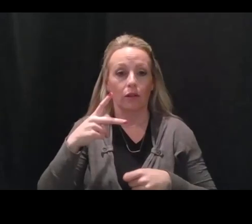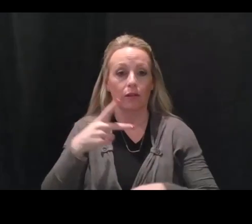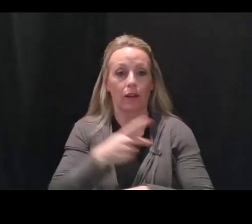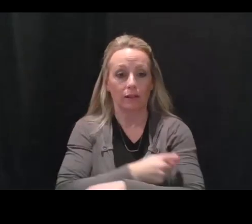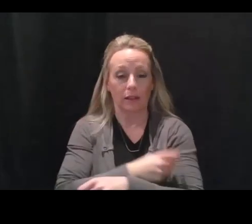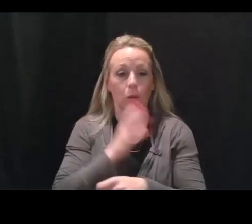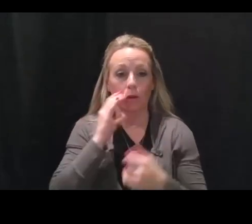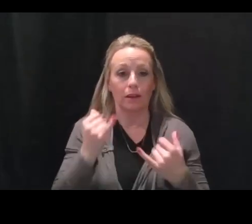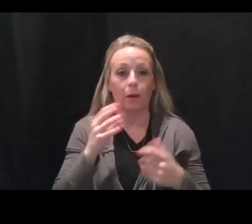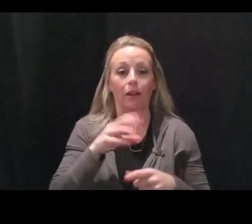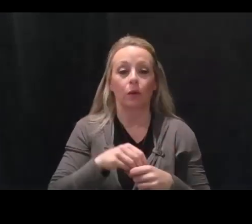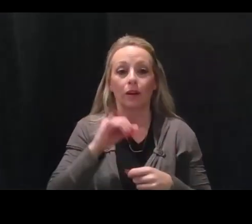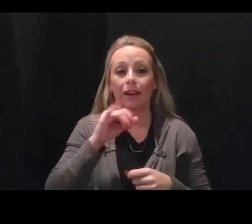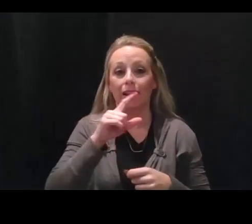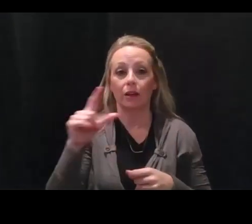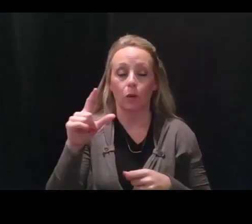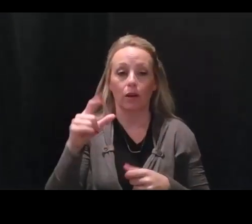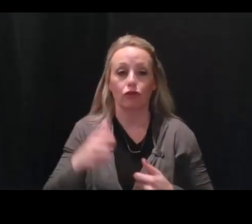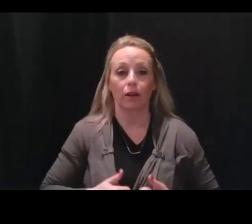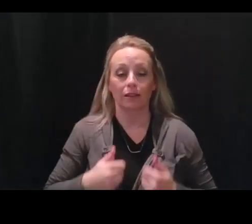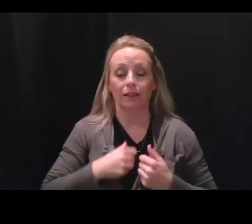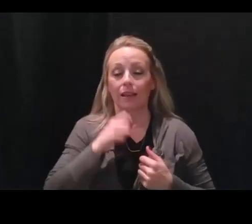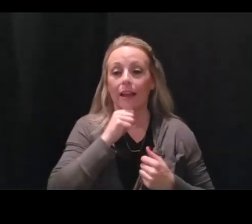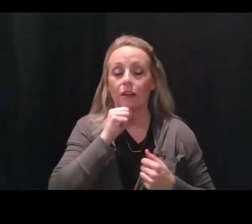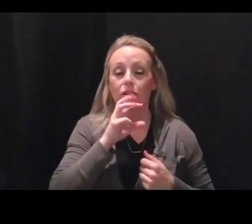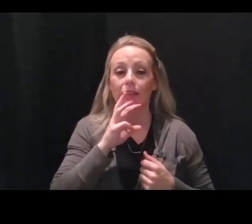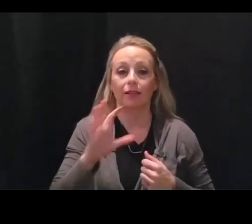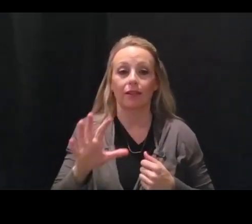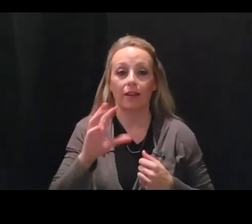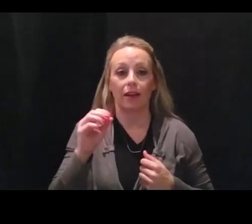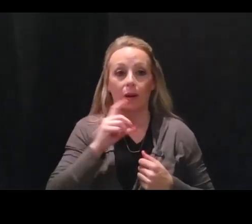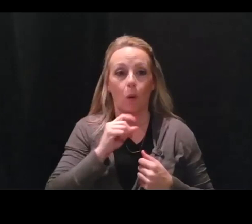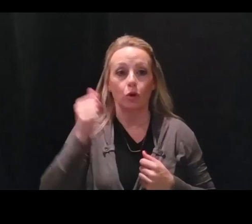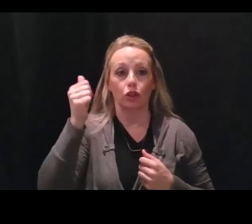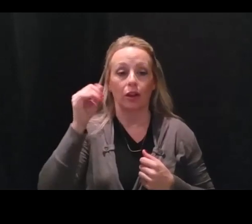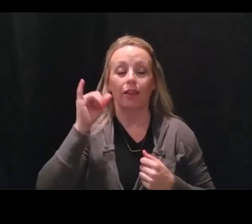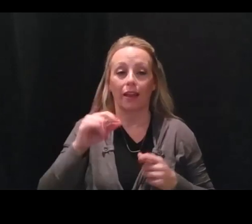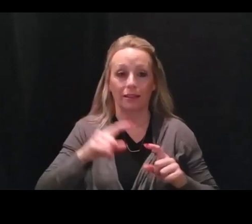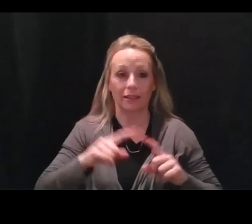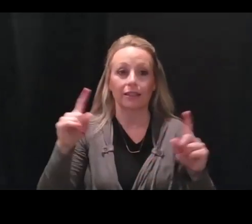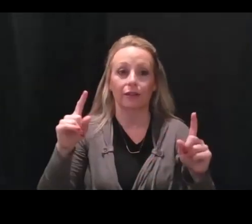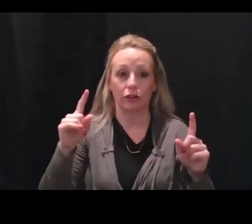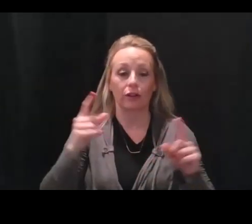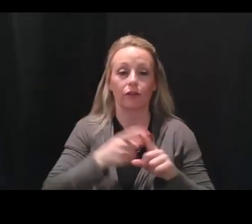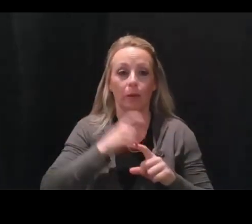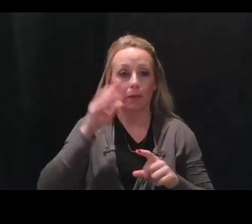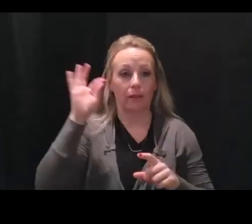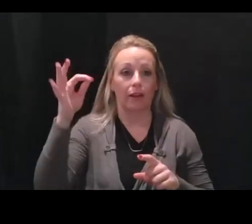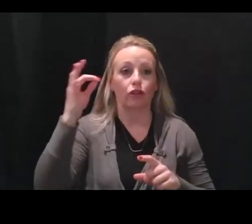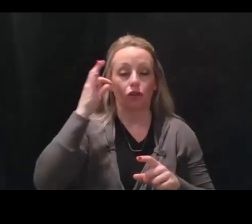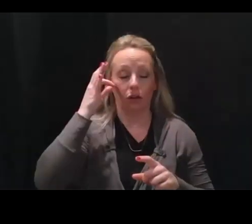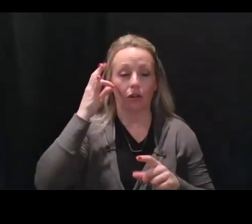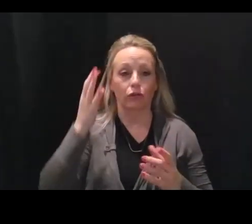Illinois residents 65 and older, and that's different from the federal recommendation of 75 and older.